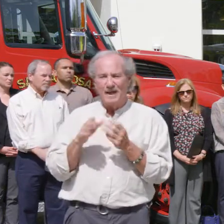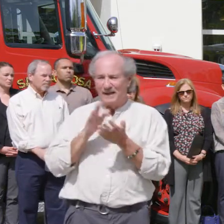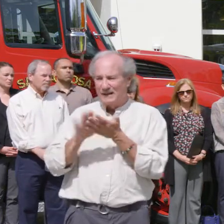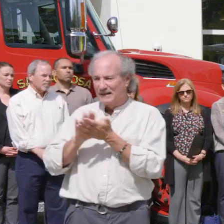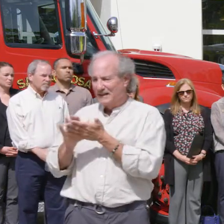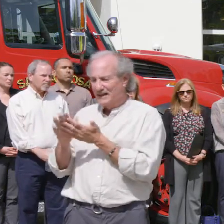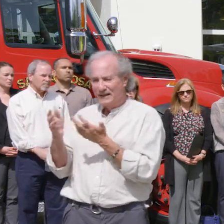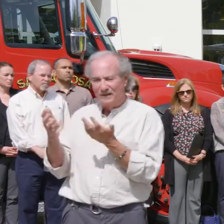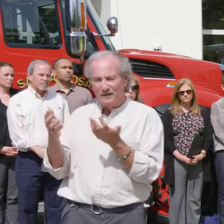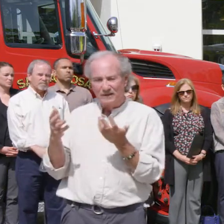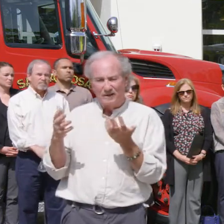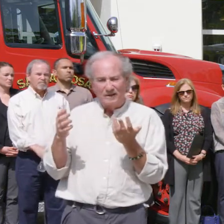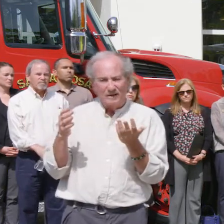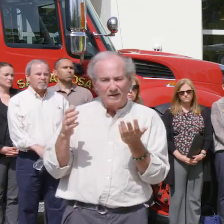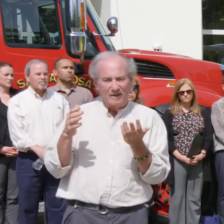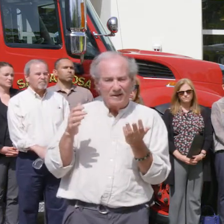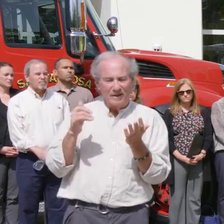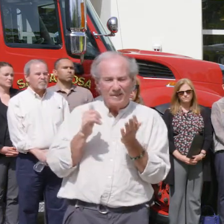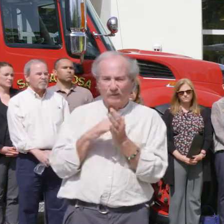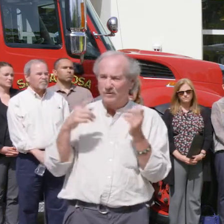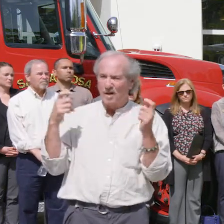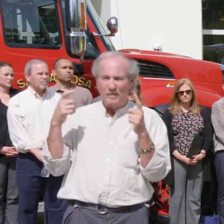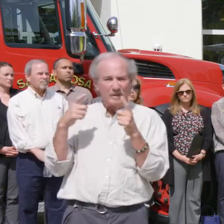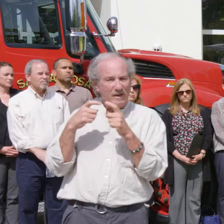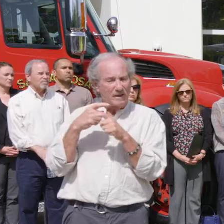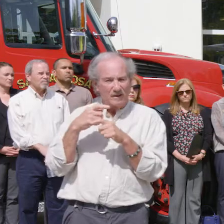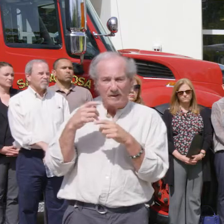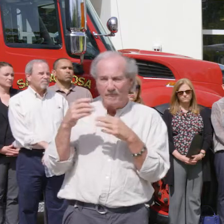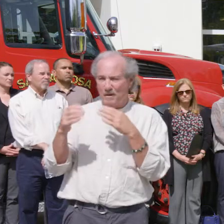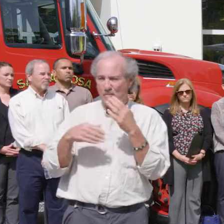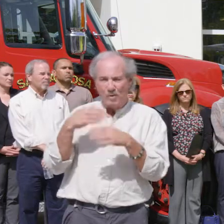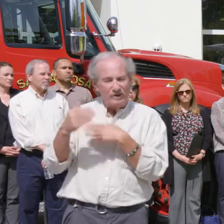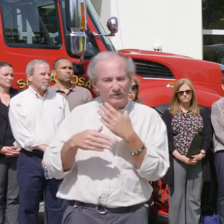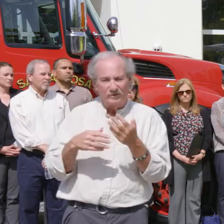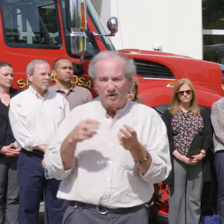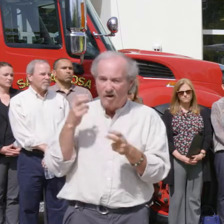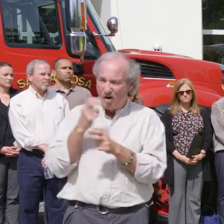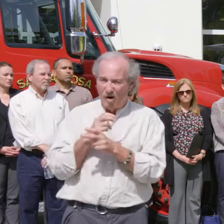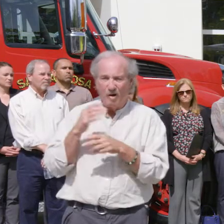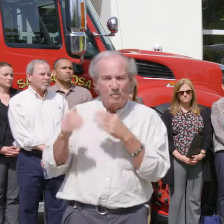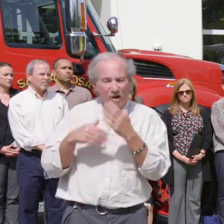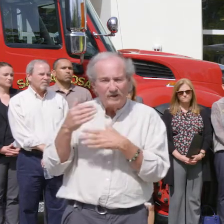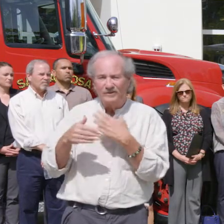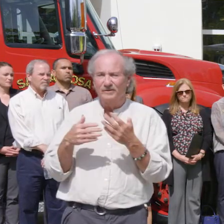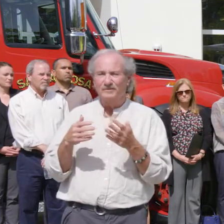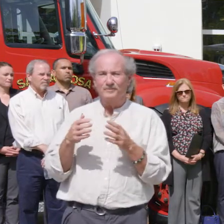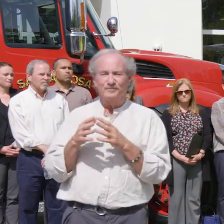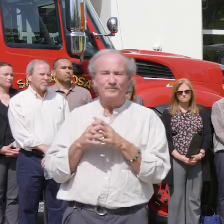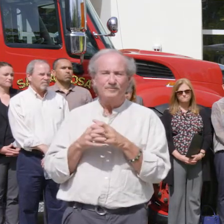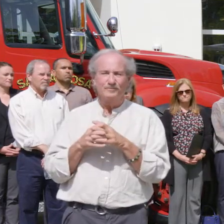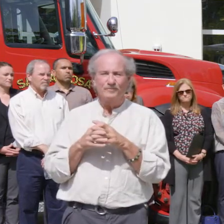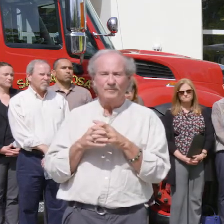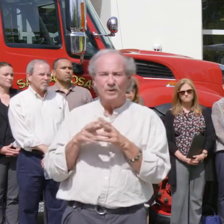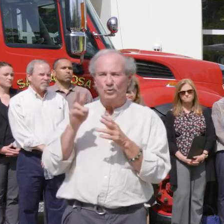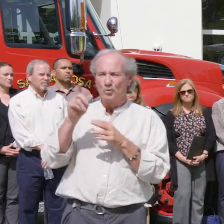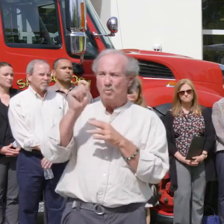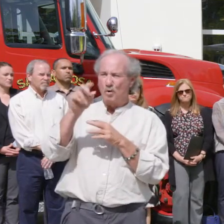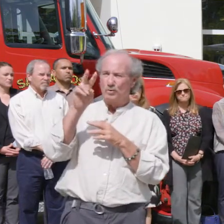mission was a very complex and difficult mission to take on.